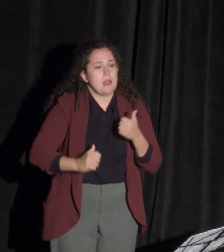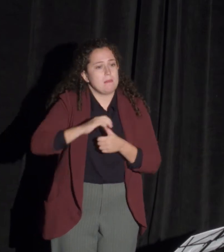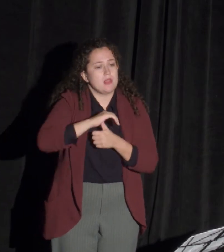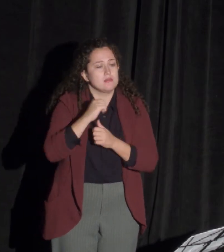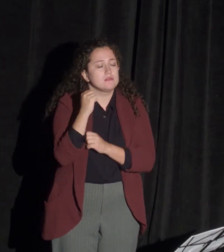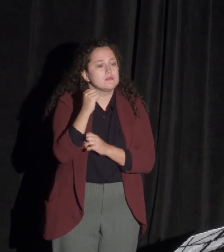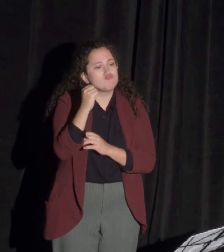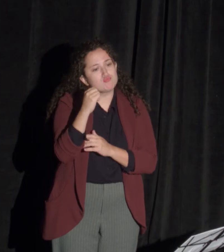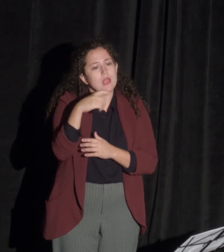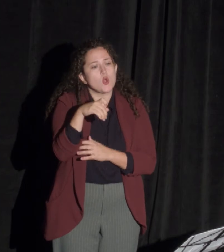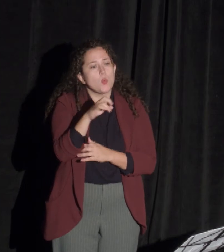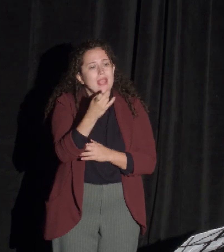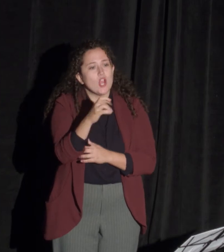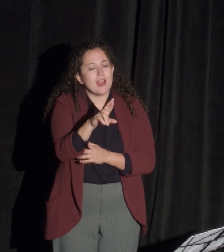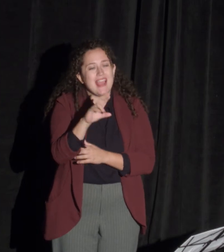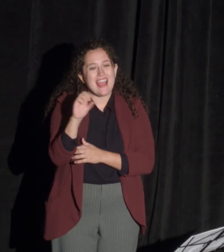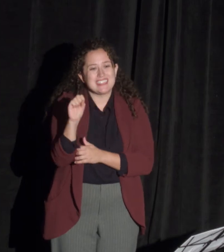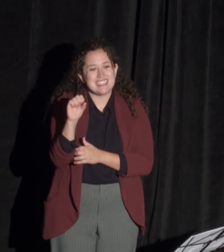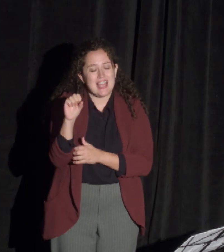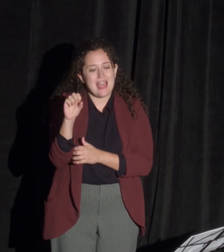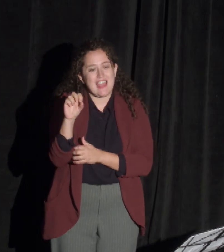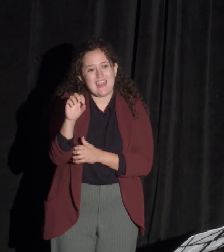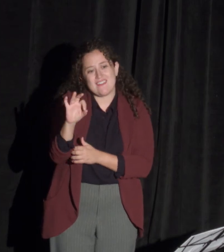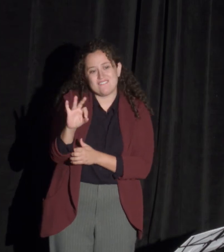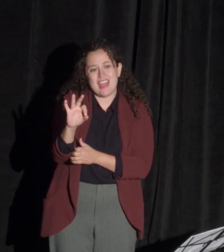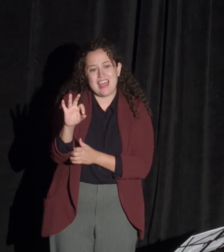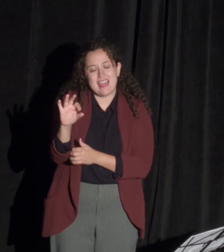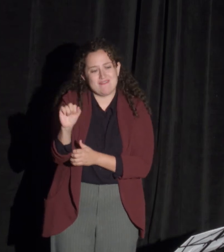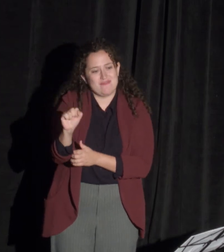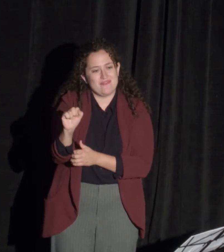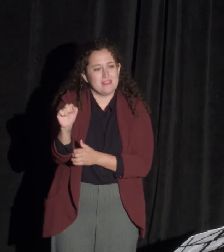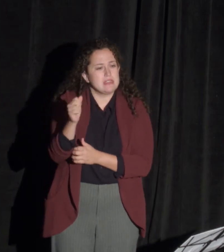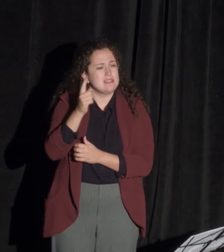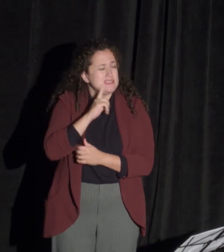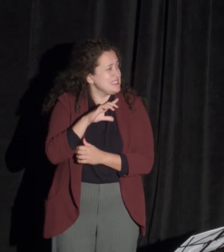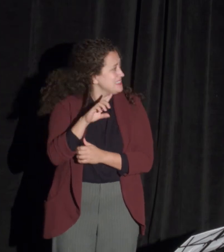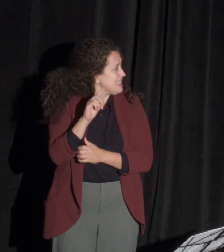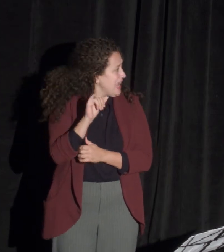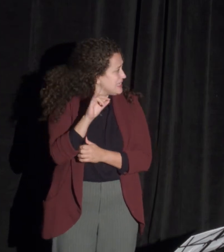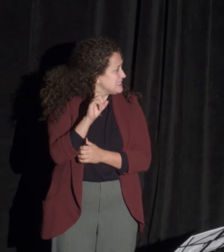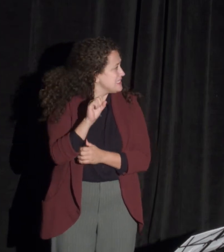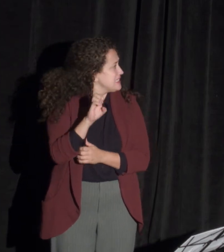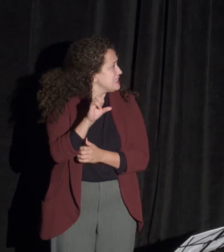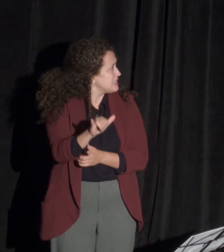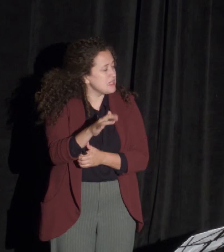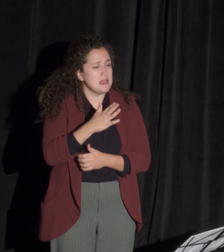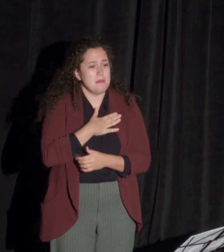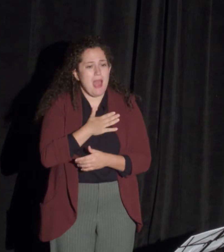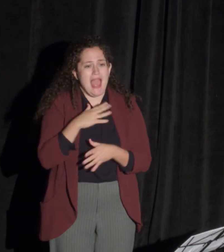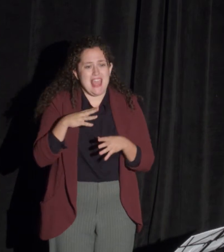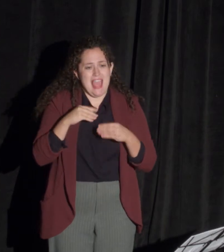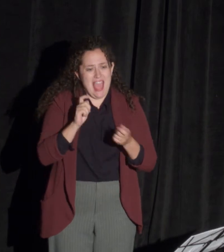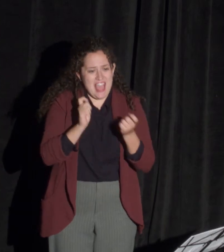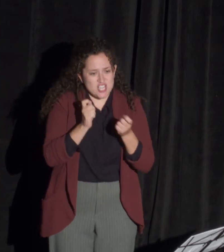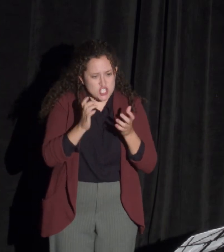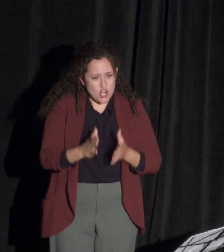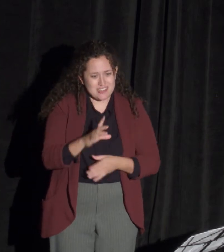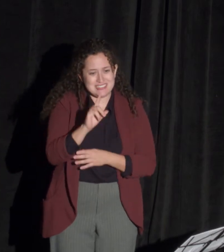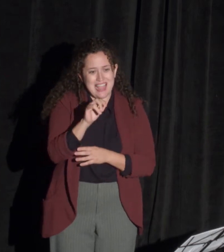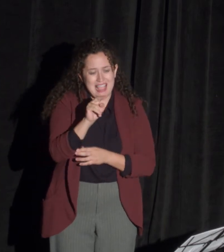Oliver, Renata and the marketing team, Davey, my acquiring editor, Diana Gill, and everyone else who brought She Who Became the